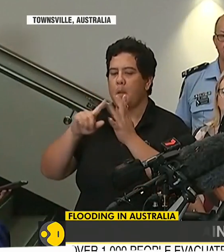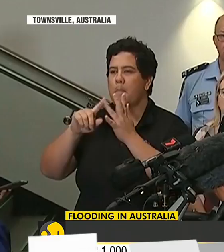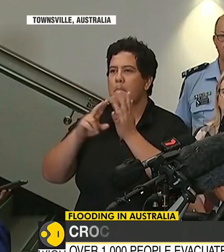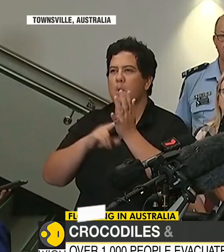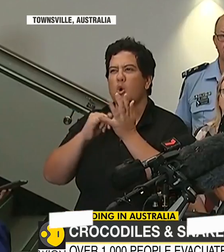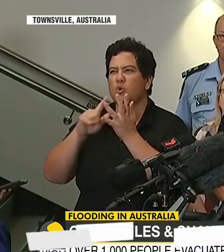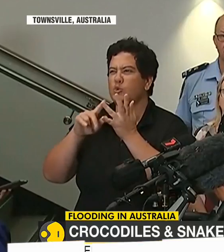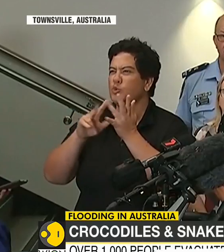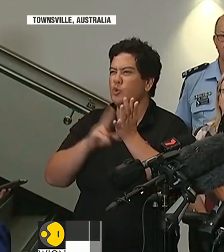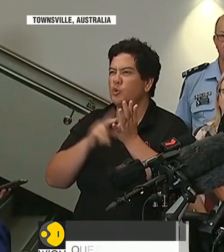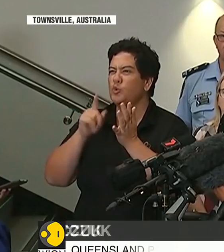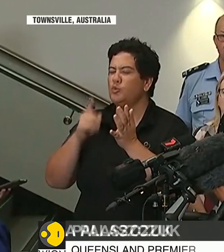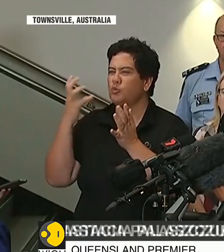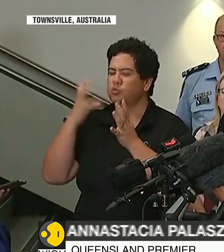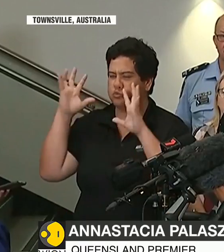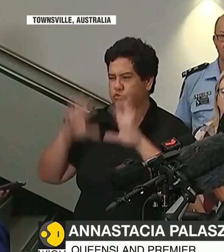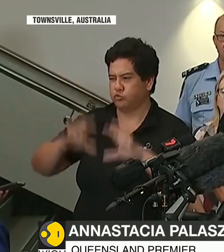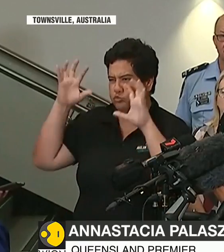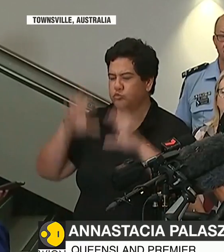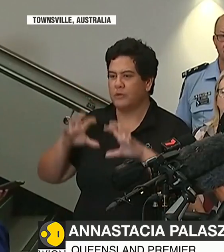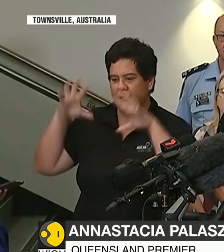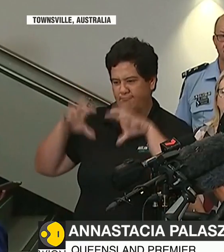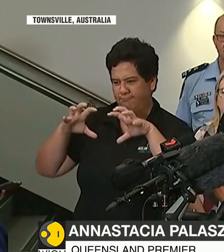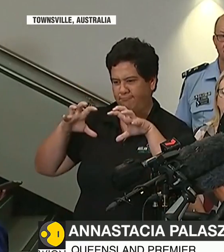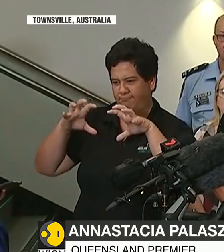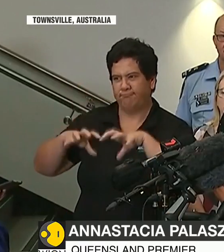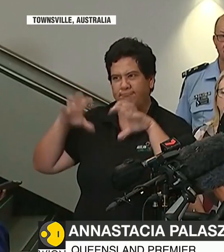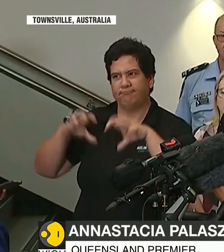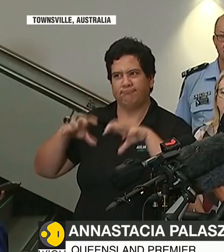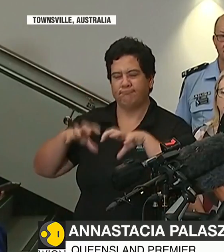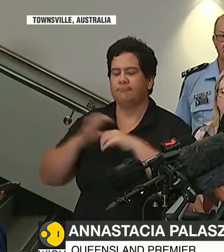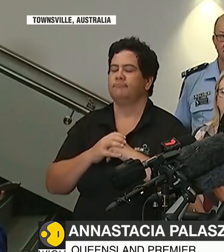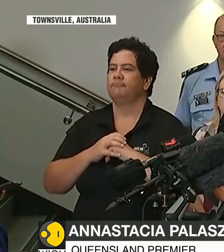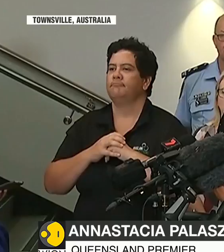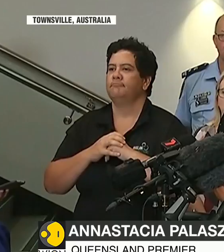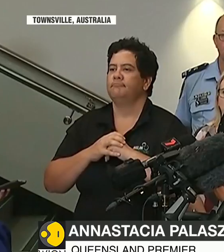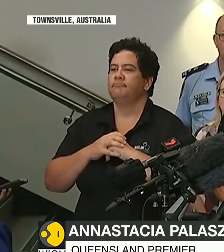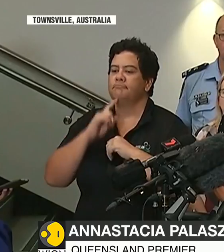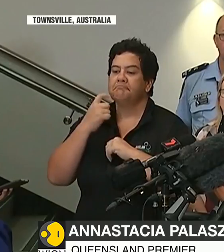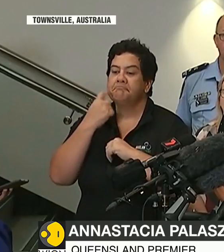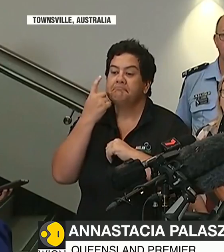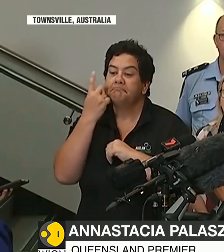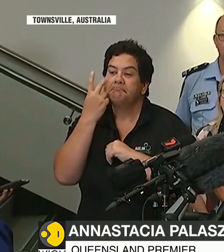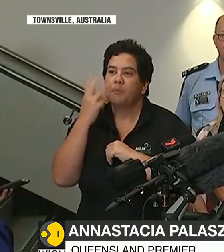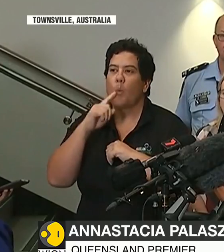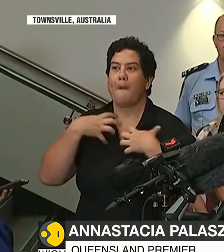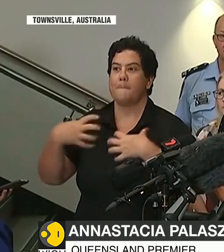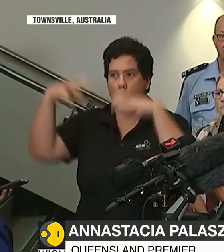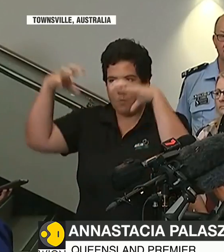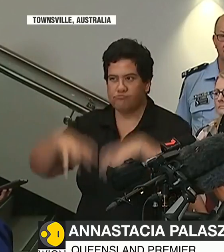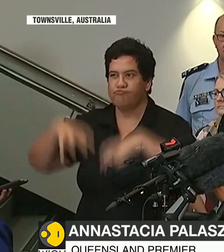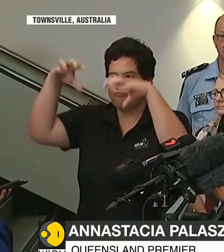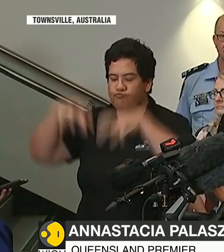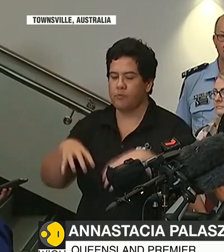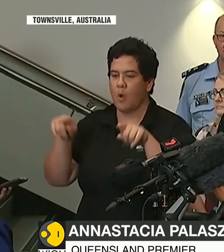trough just doesn't want to seem to move much at all. There's going to be heavy rainfall over the next couple of days. There will